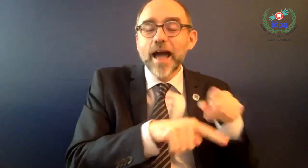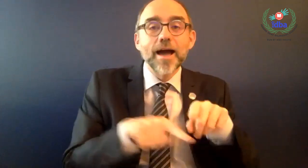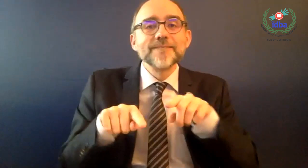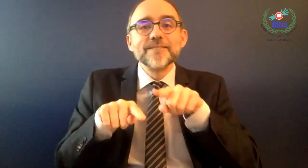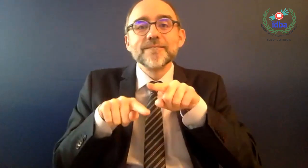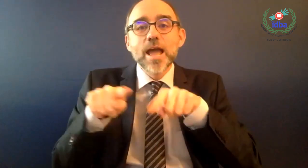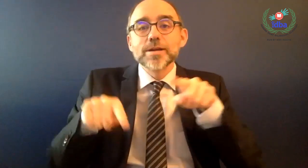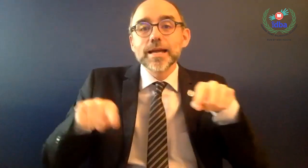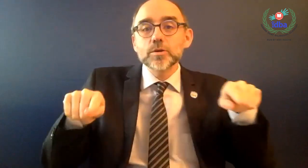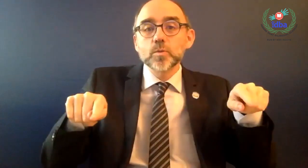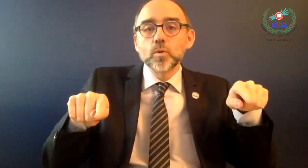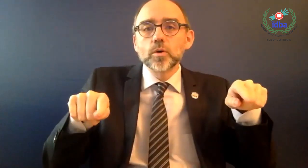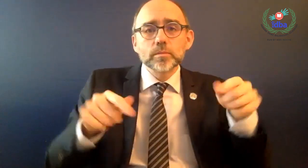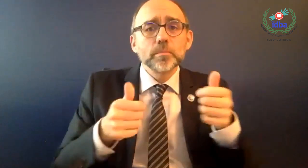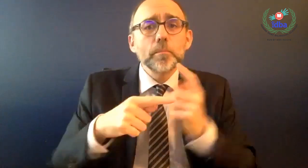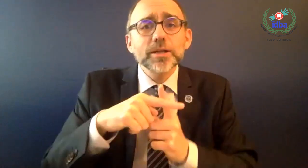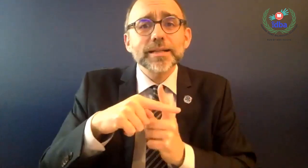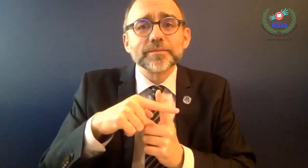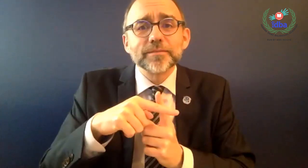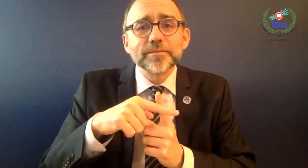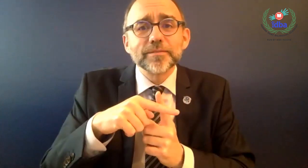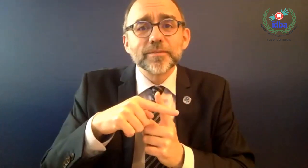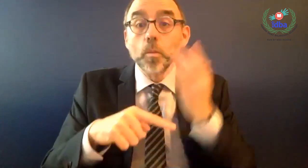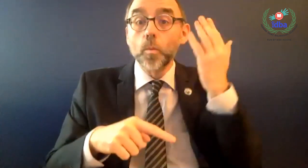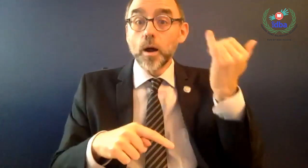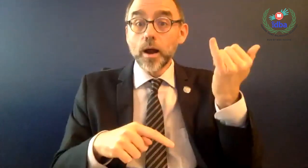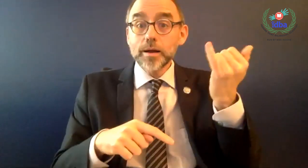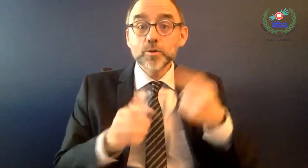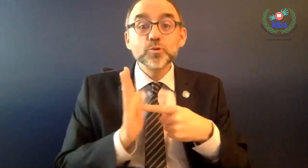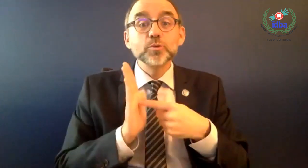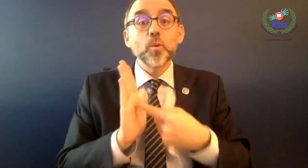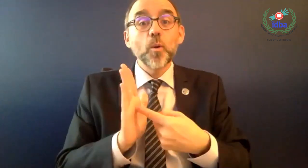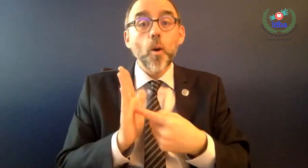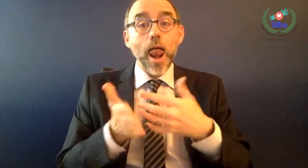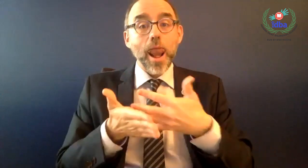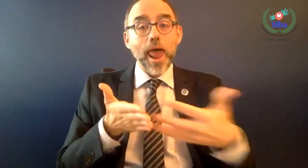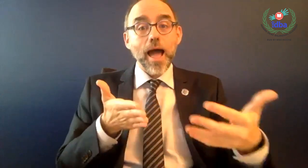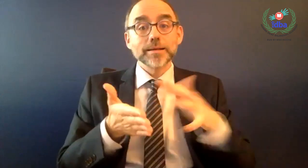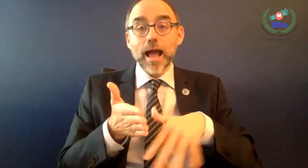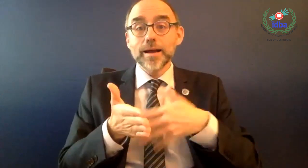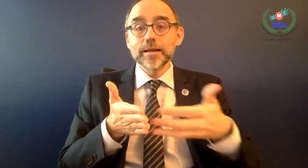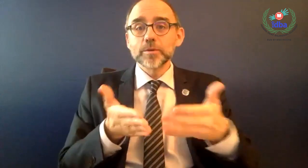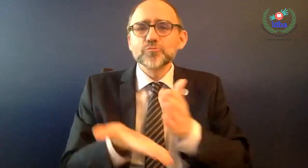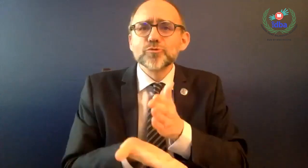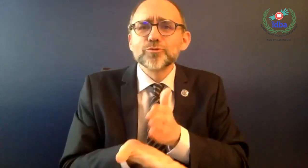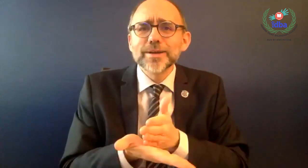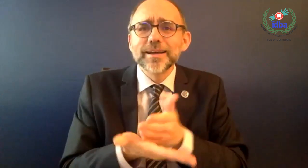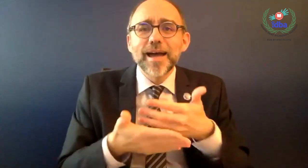and differences. And that's a positive thing. It is not a negative thing. It is to show that language or